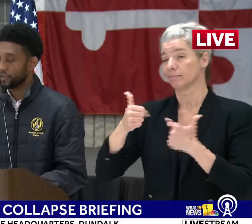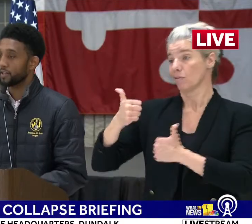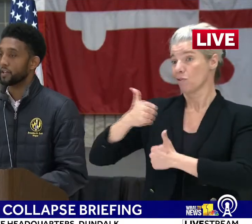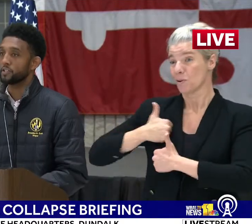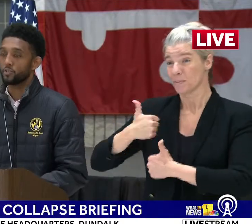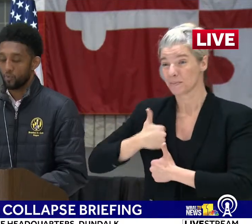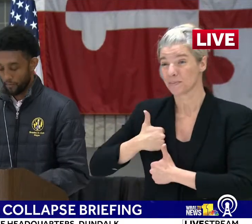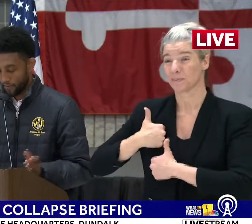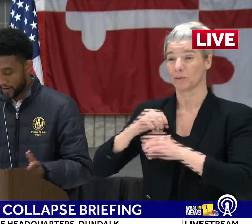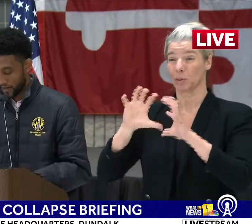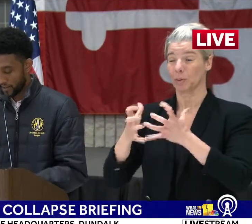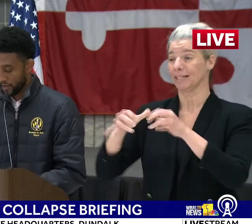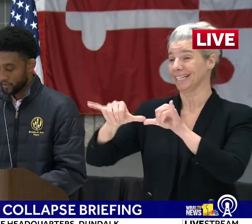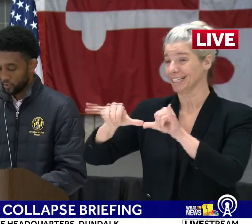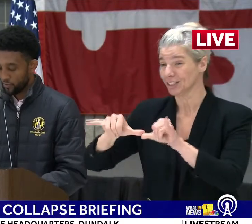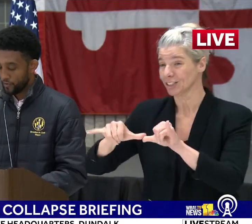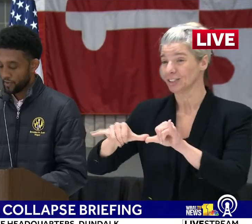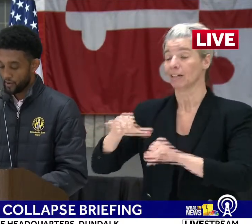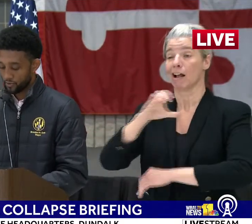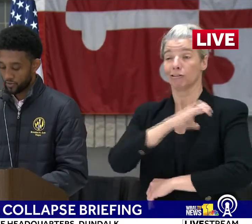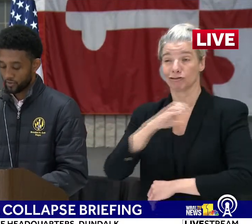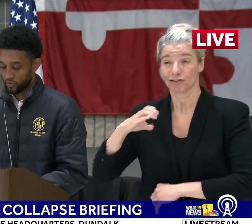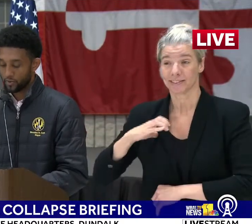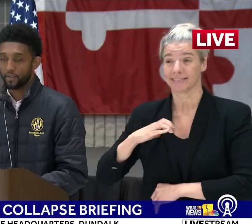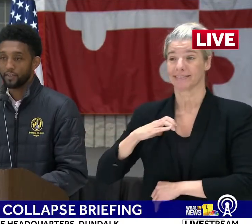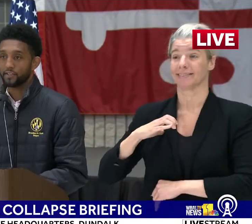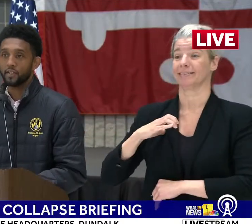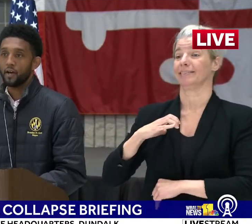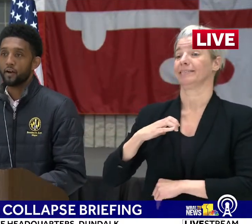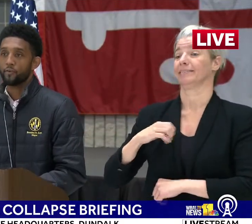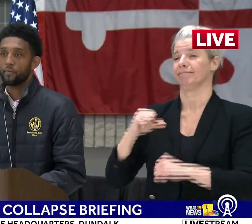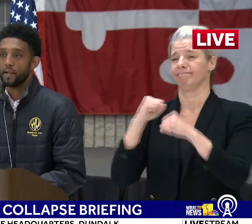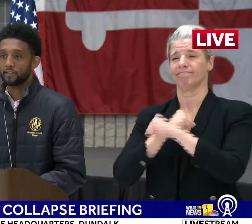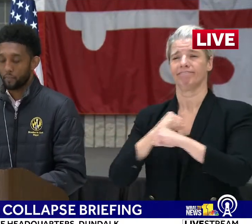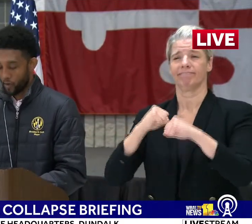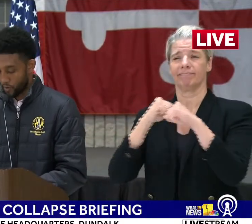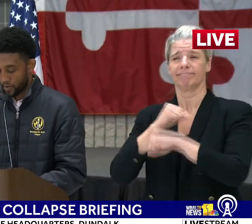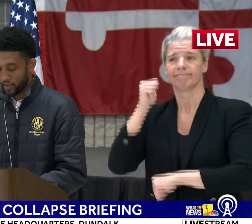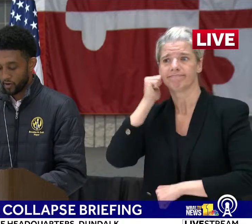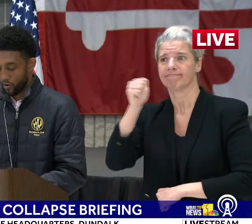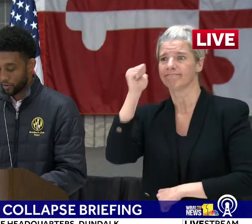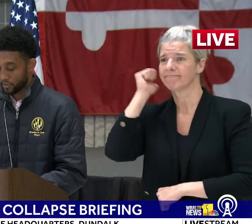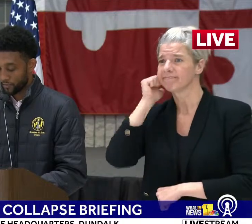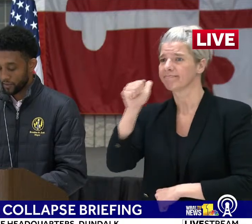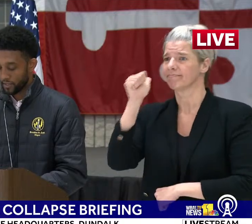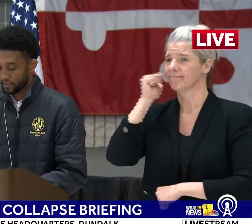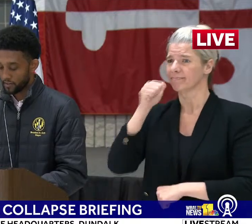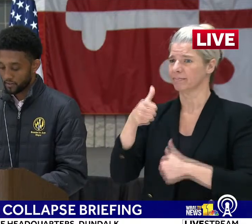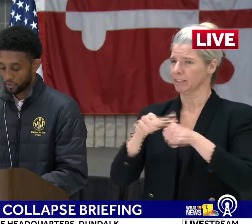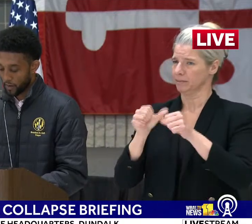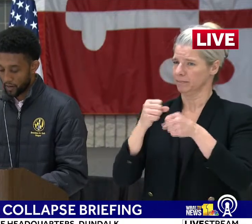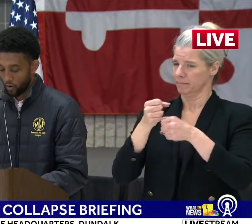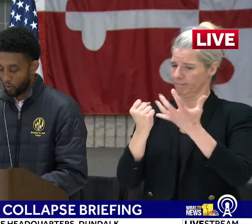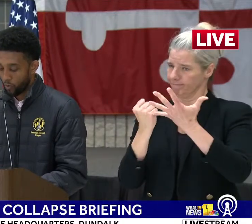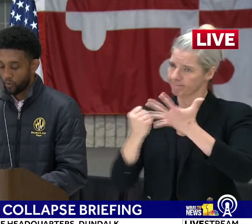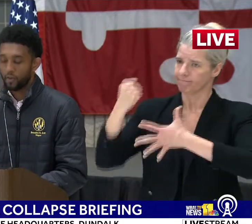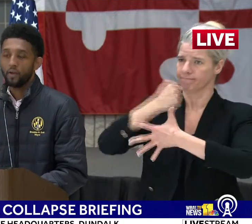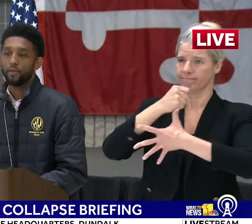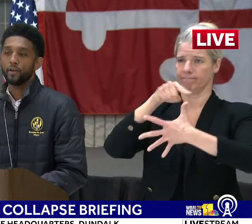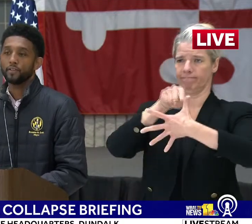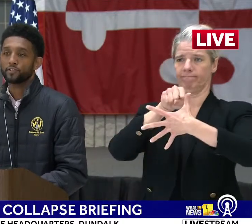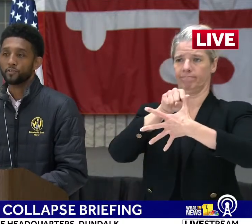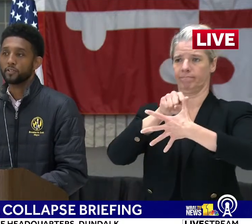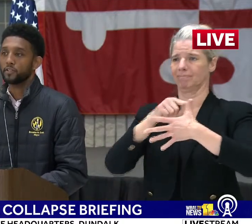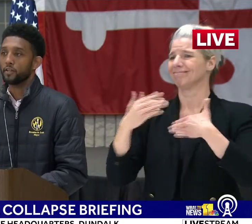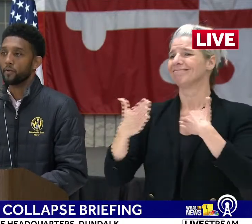Engineers, congressional delegation who are fighting tooth and nail to ensure that this remains a priority in Congress and for the nation. Despite